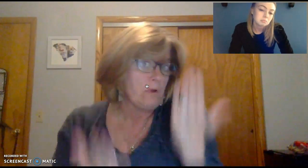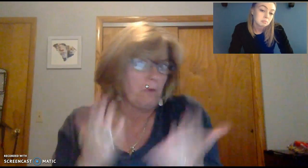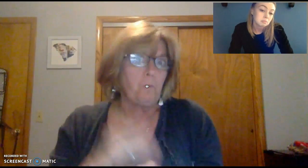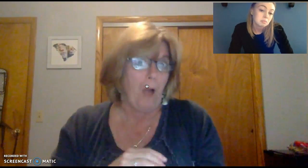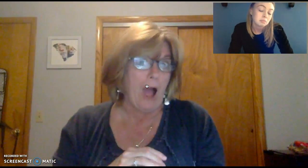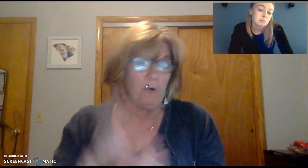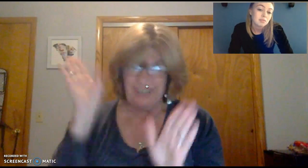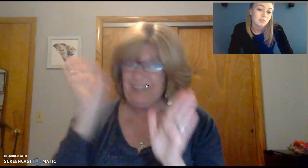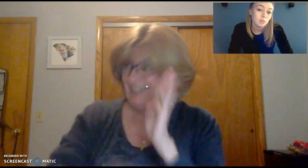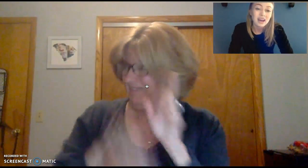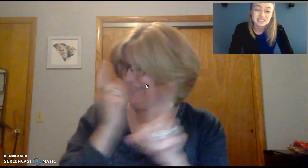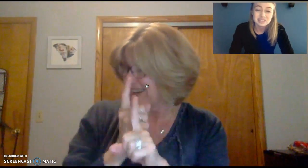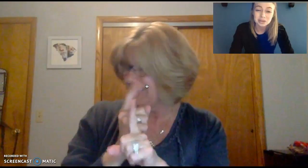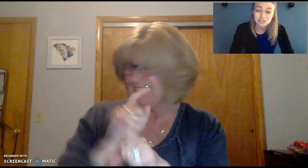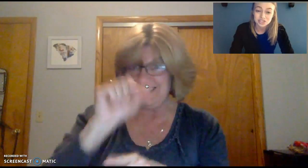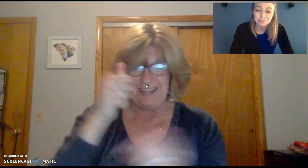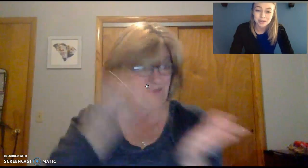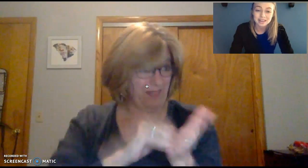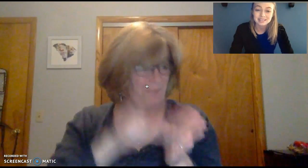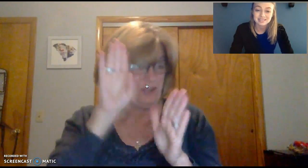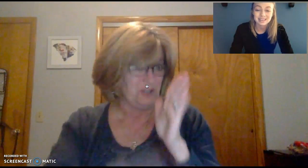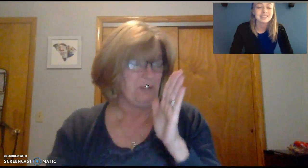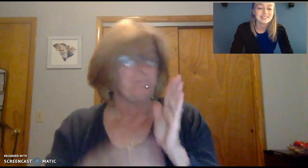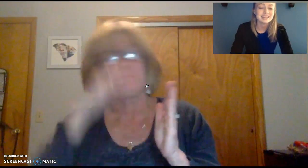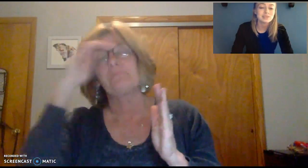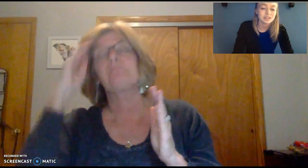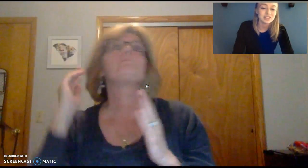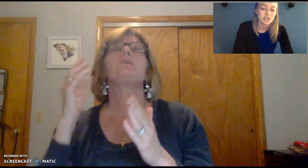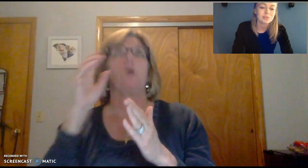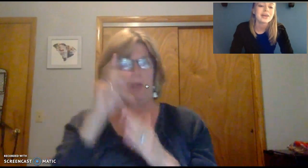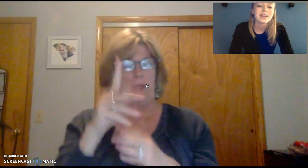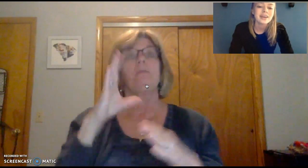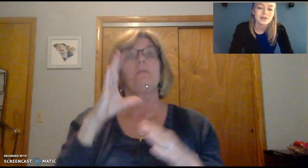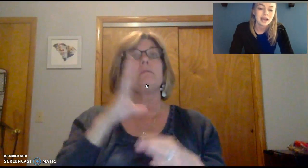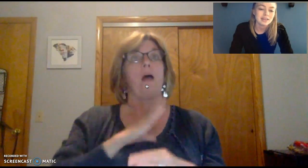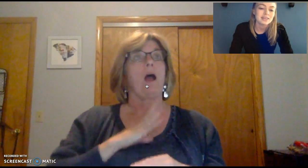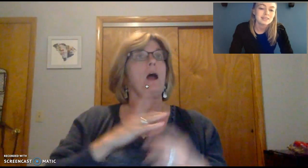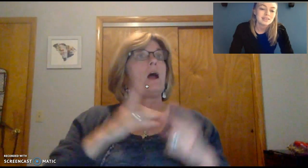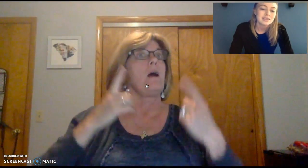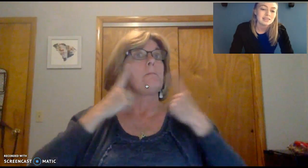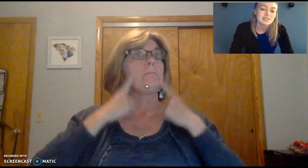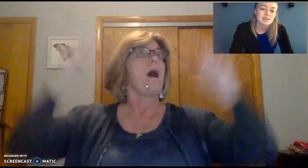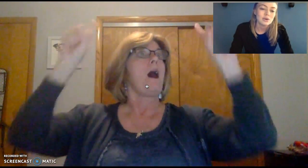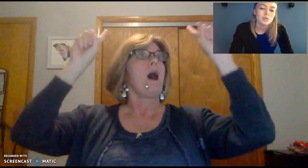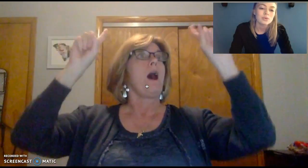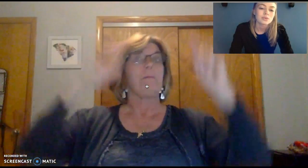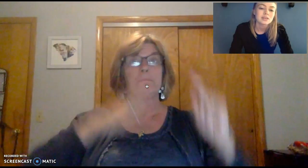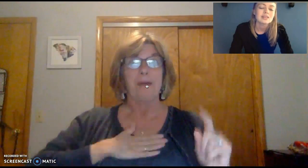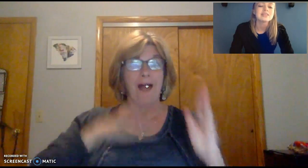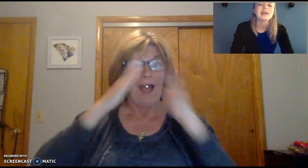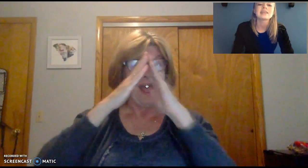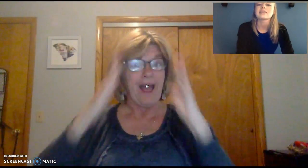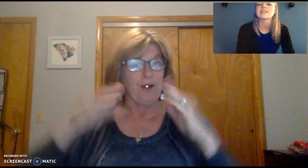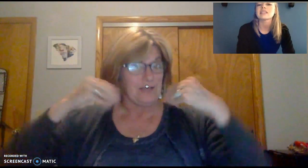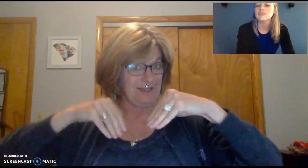$10,000. Wow, that's pretty cheap, right? Yeah, that's really cheap. Okay, so